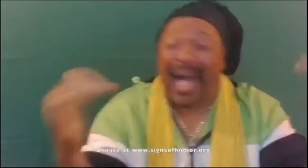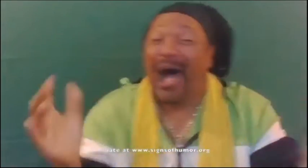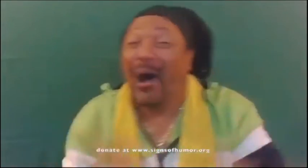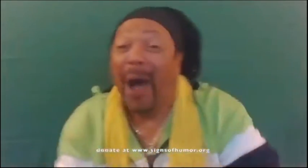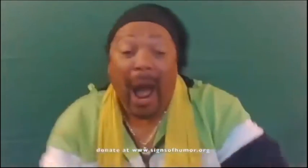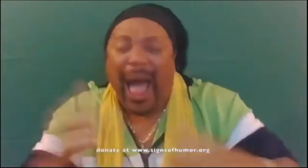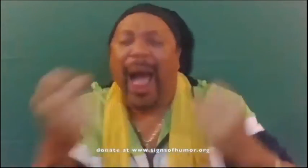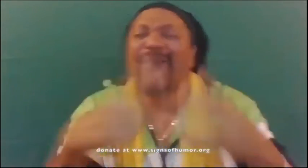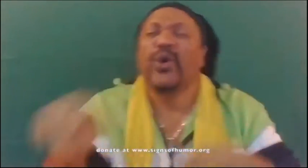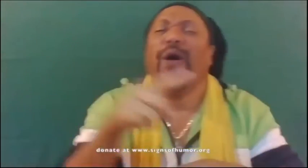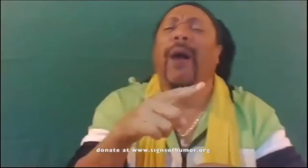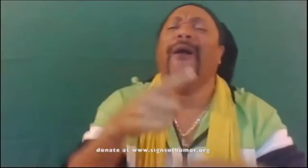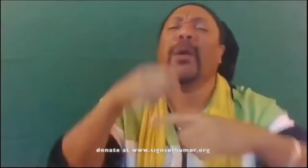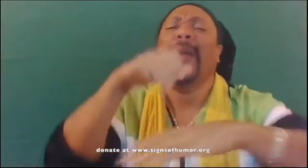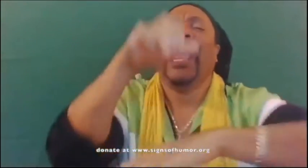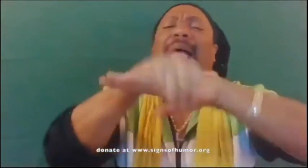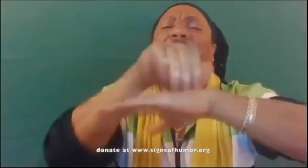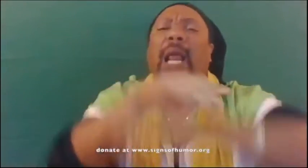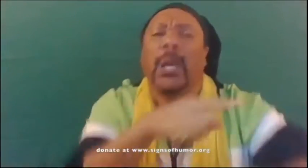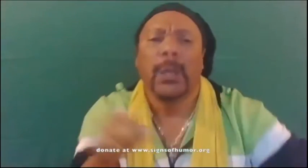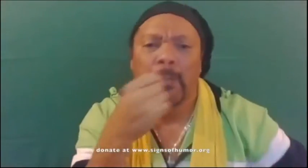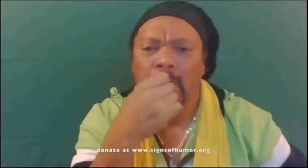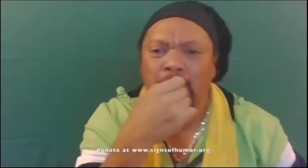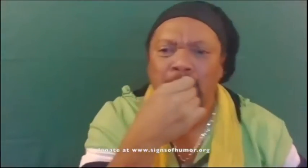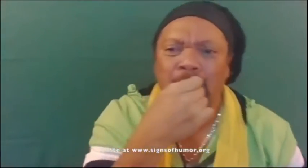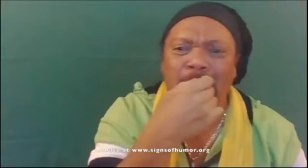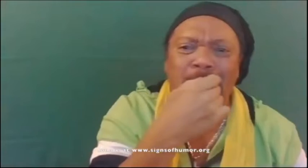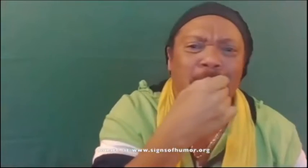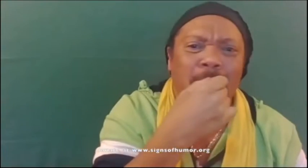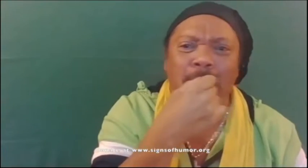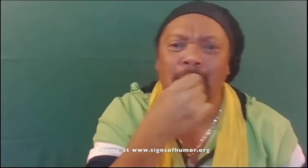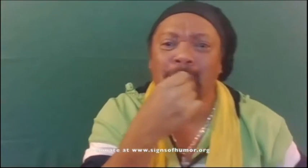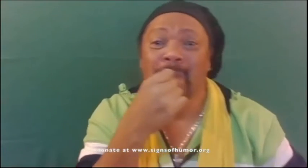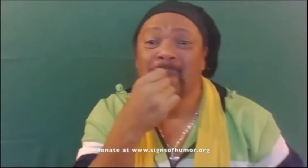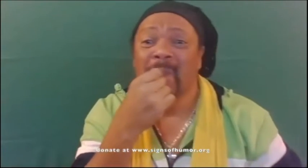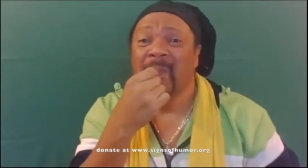right, Persis. How many of you are from England, the UK, anybody?